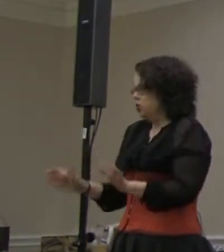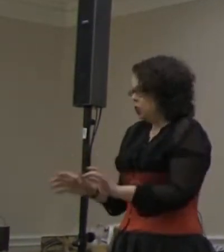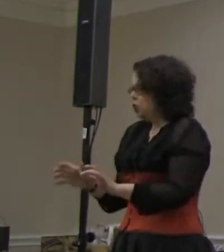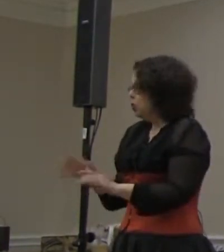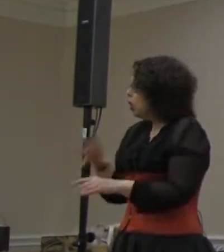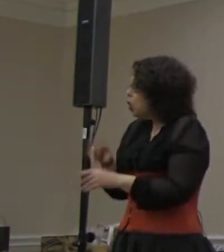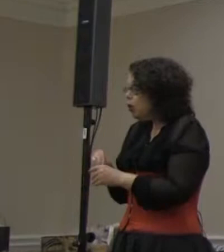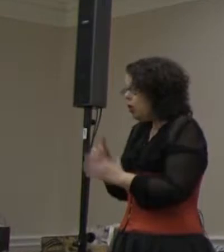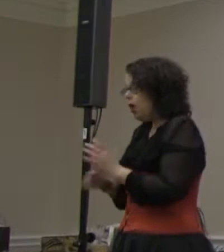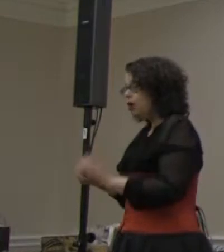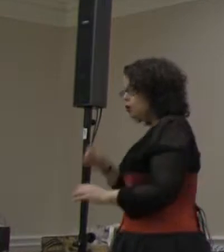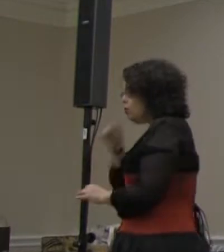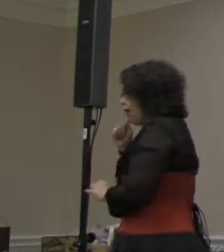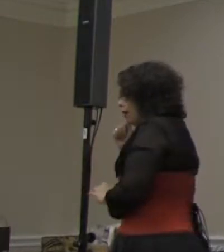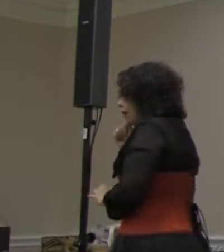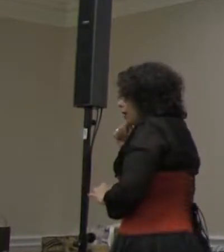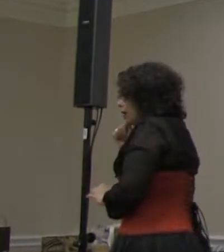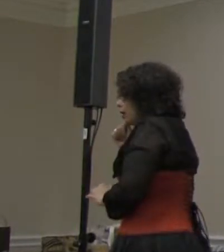do privately,